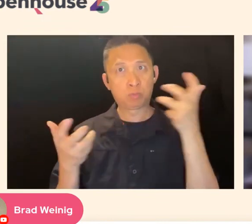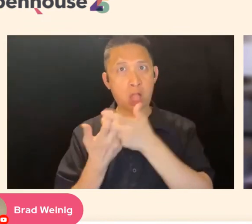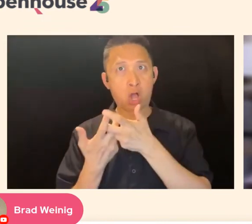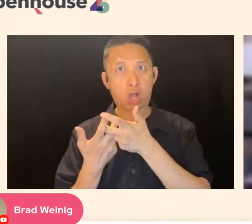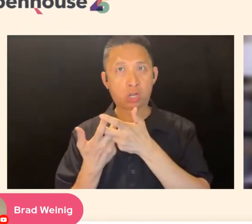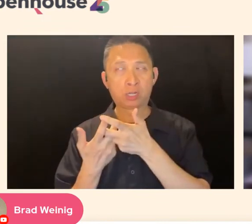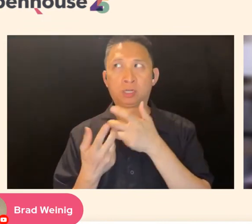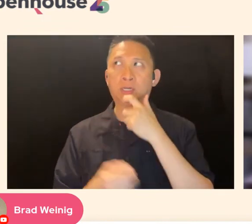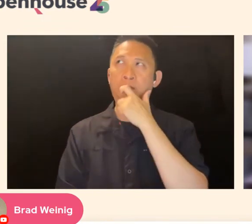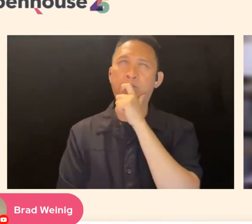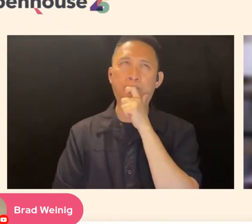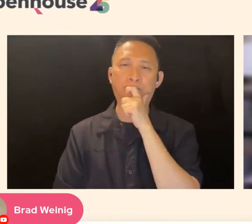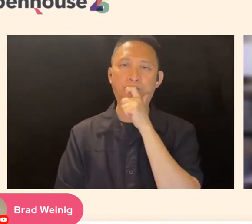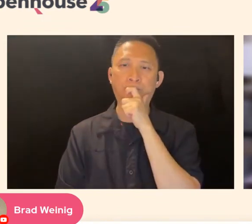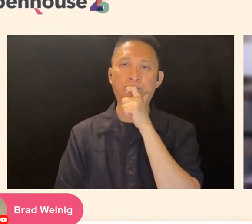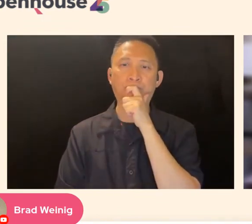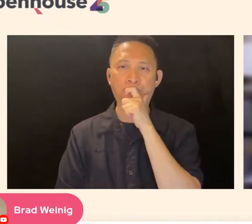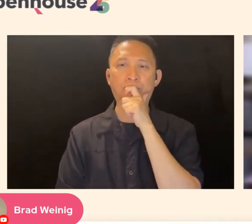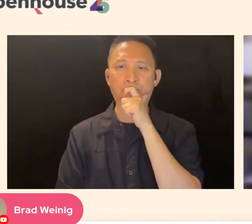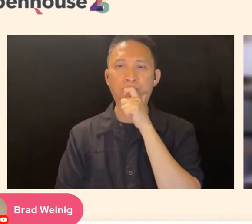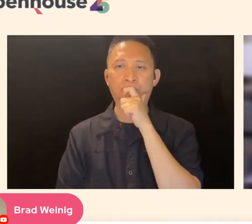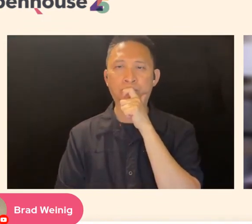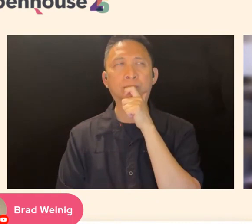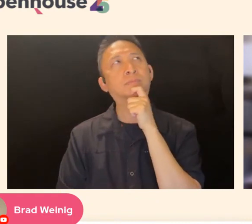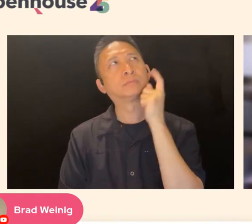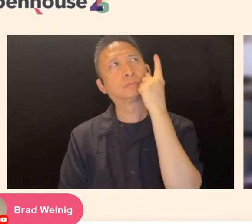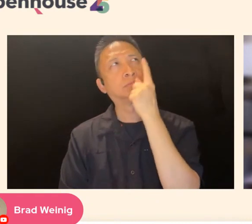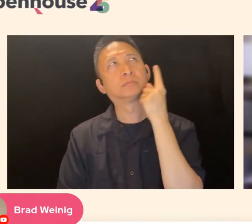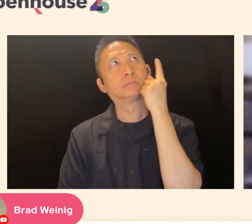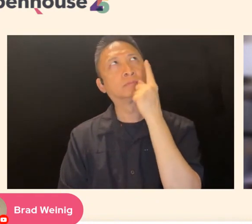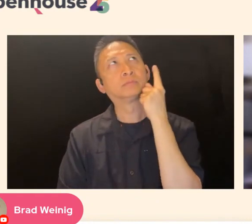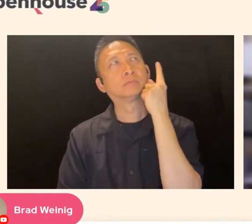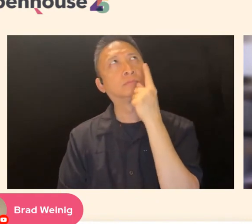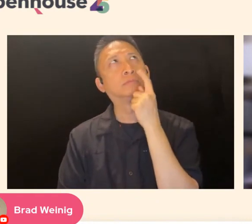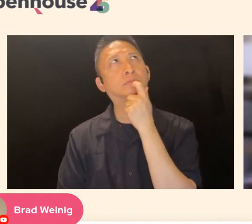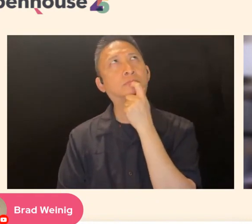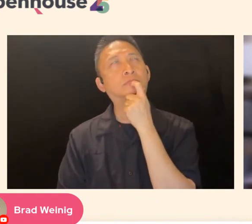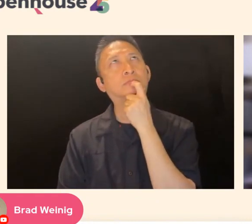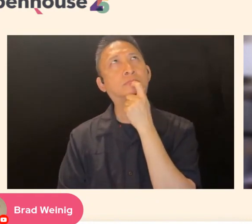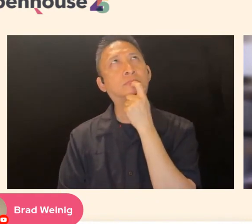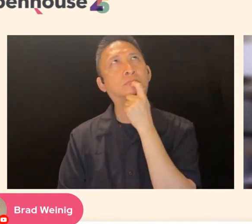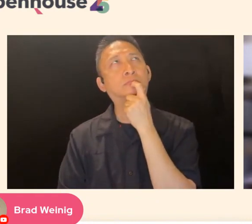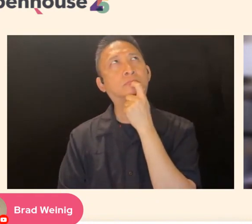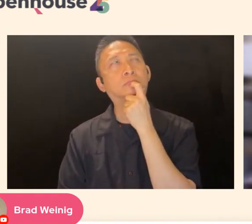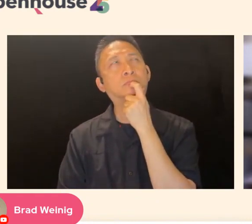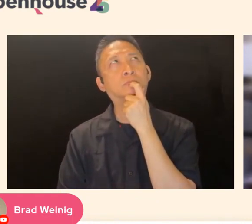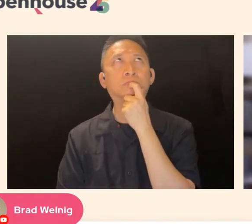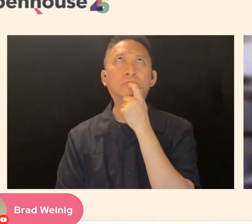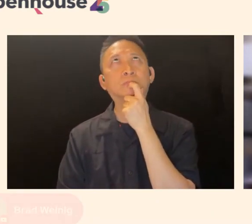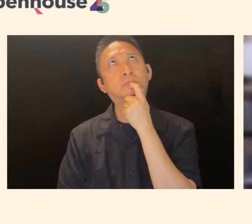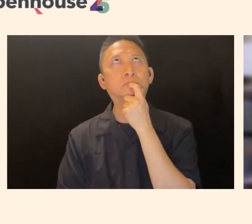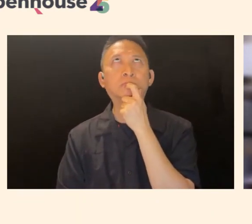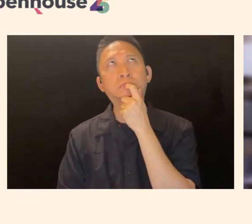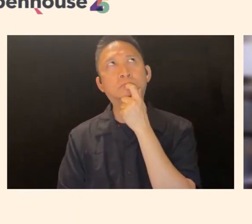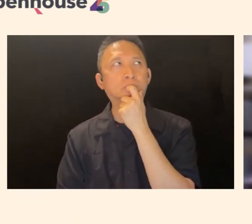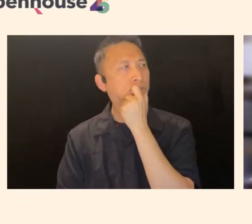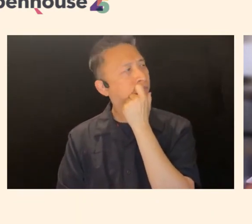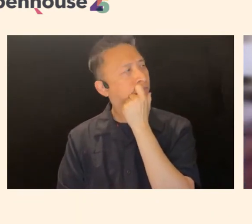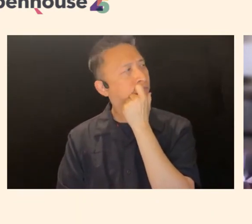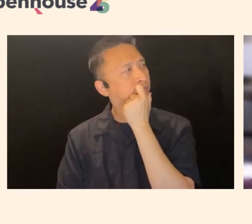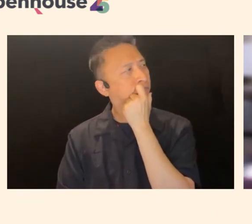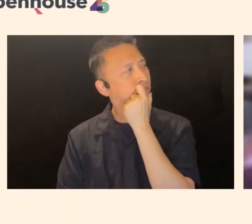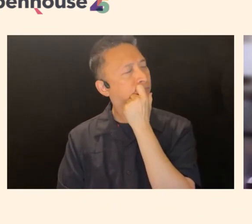or Identify, qualify qualify. Mhm. eligible residents? Um, so if you